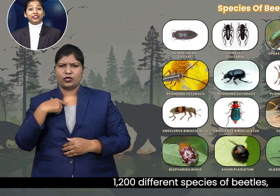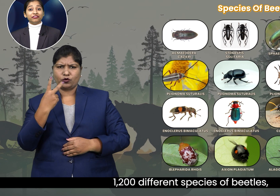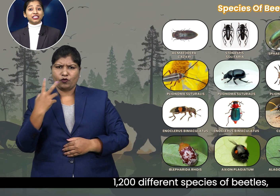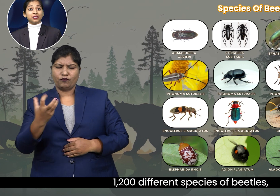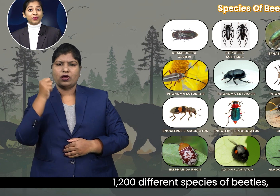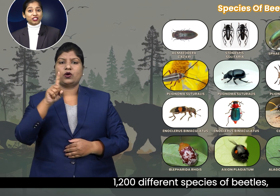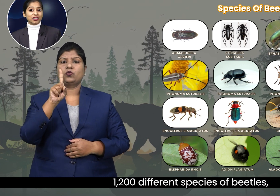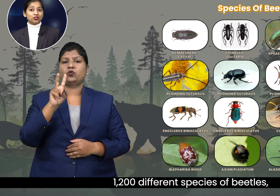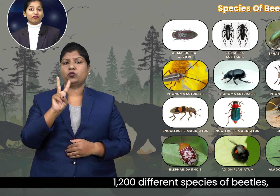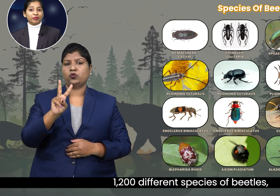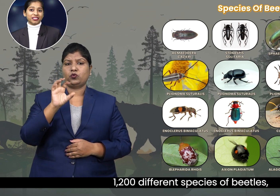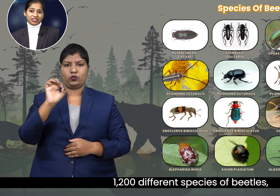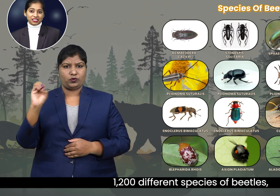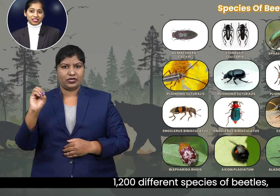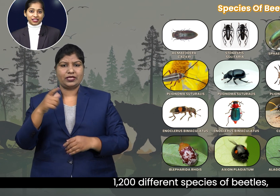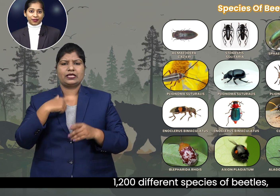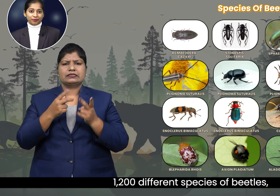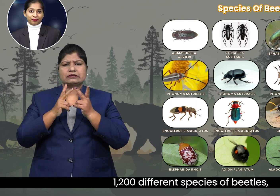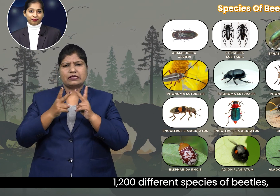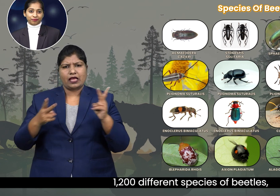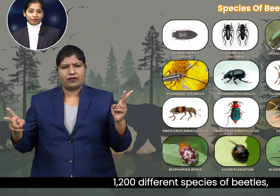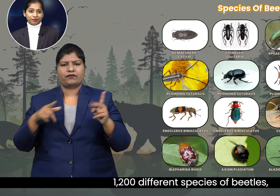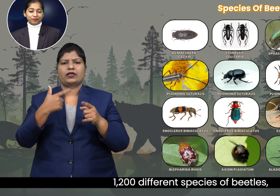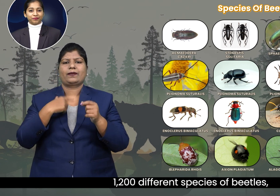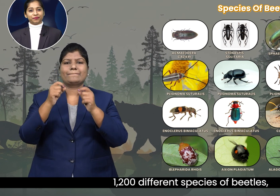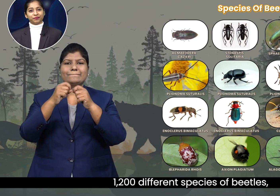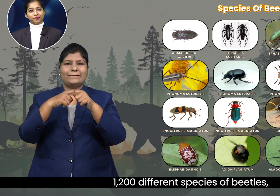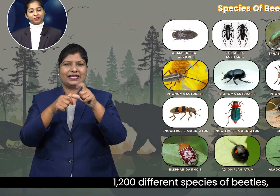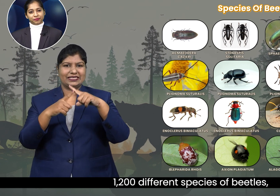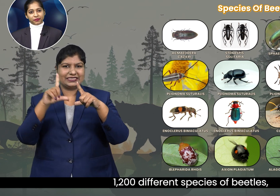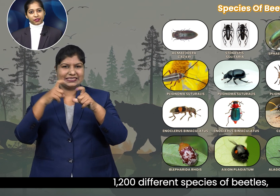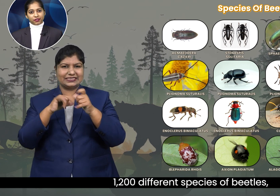1,200 different species of beetles.